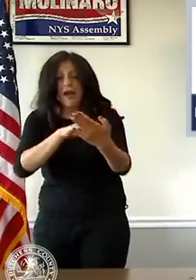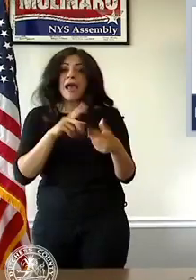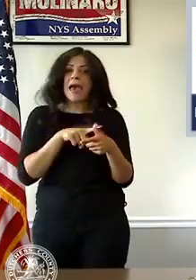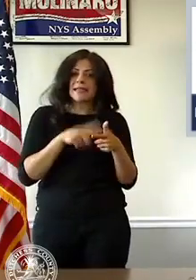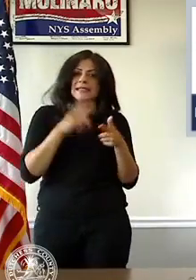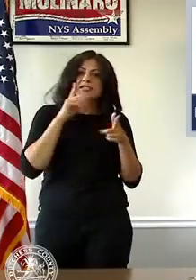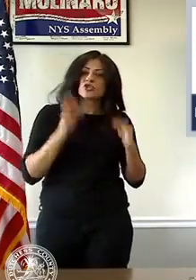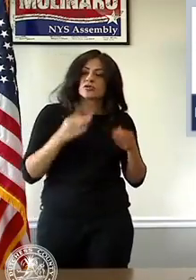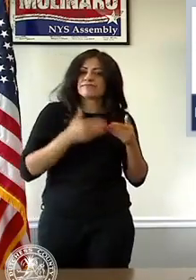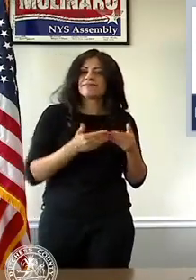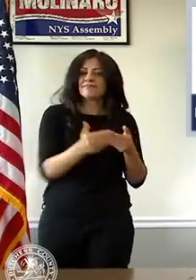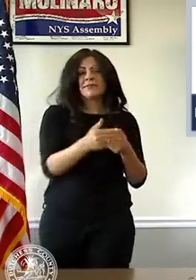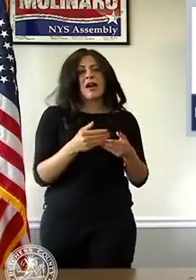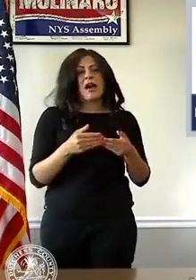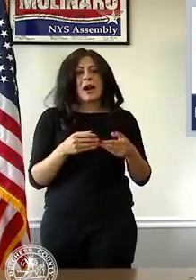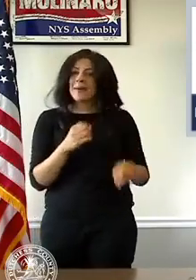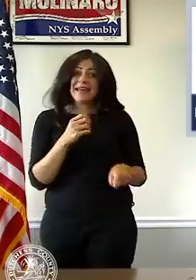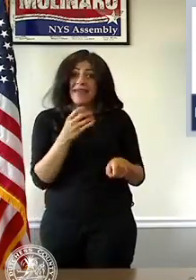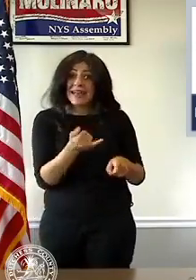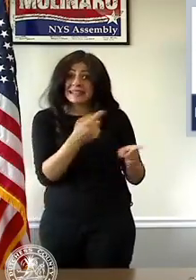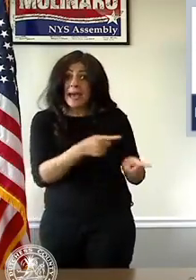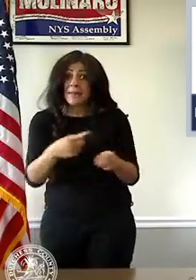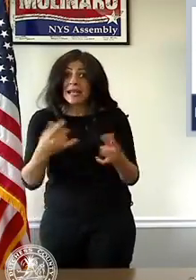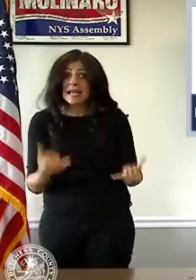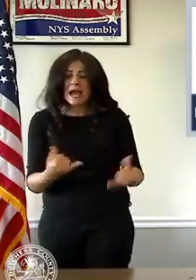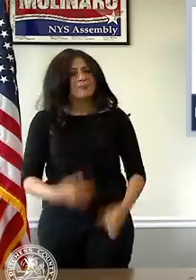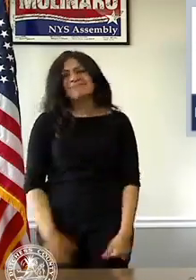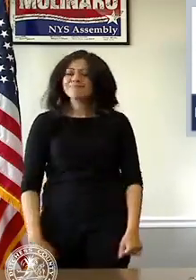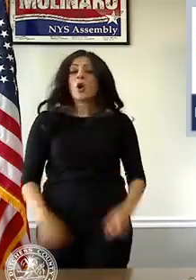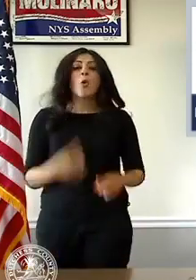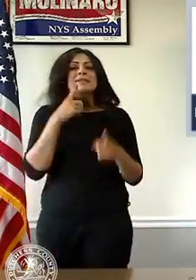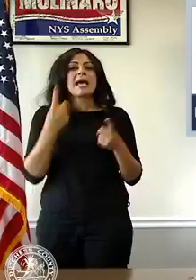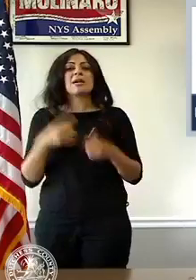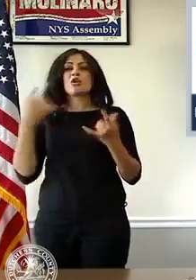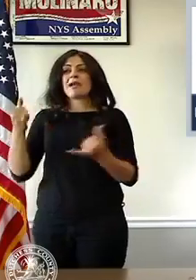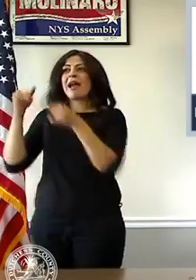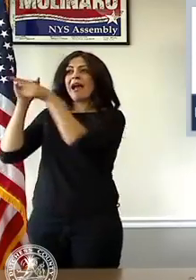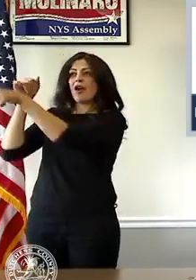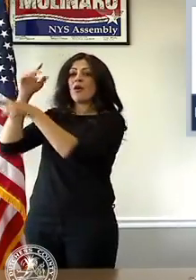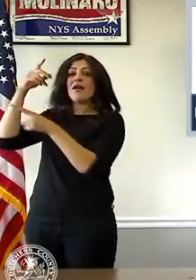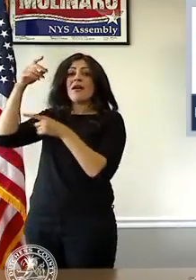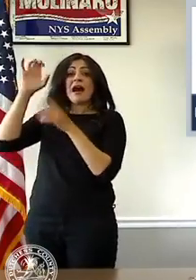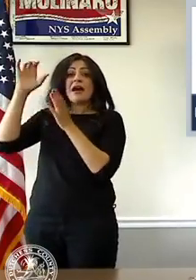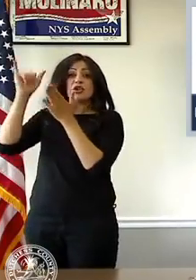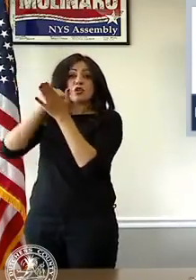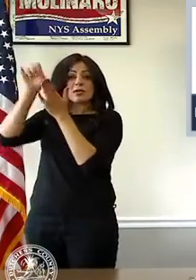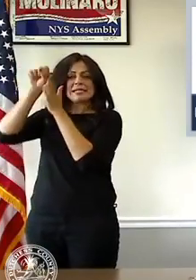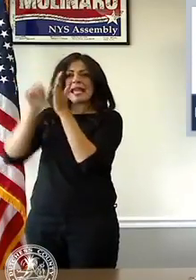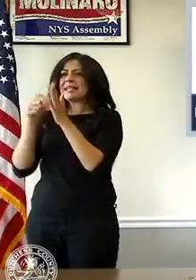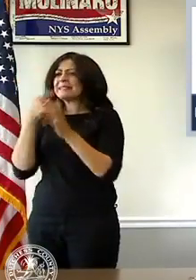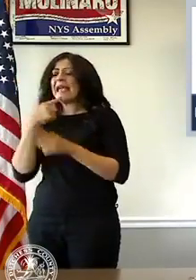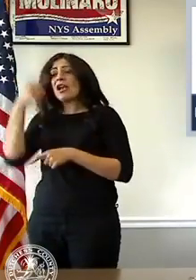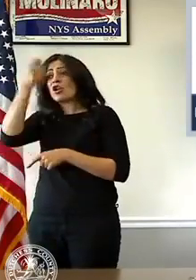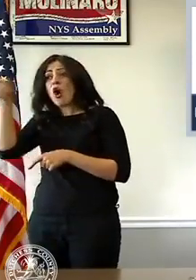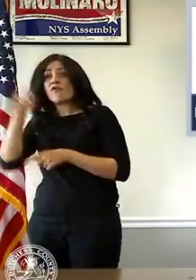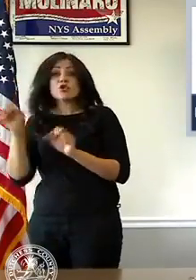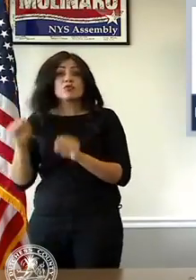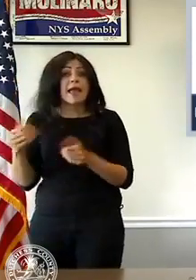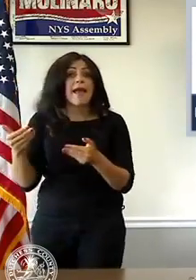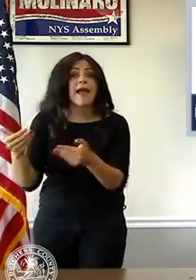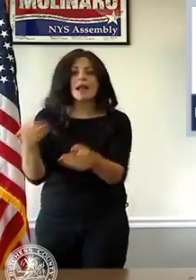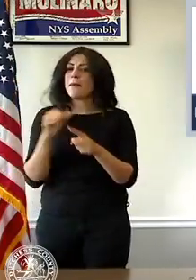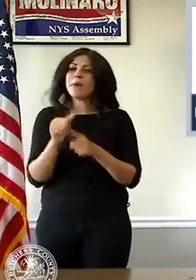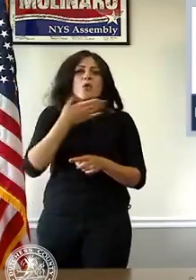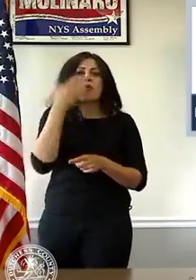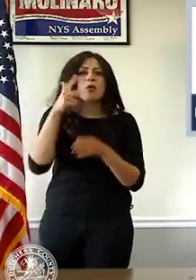state of New York every day is making a decision that you can play tennis but not pickleball, that you can go for a golf lesson but not a horseback riding lesson, that you